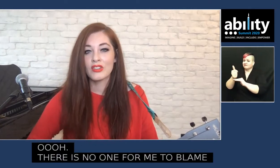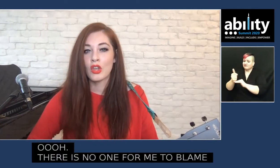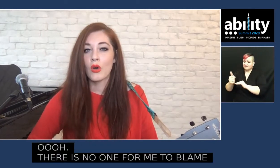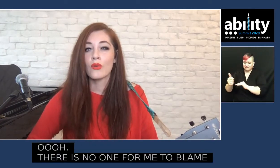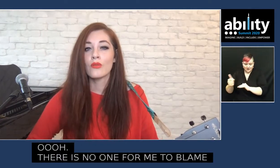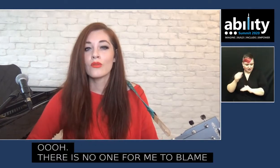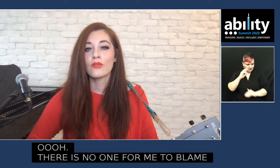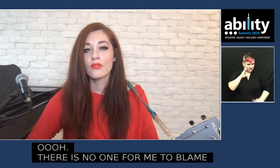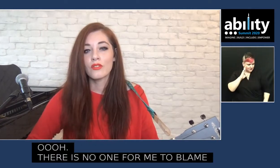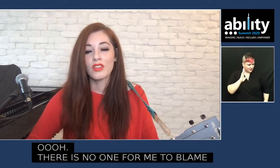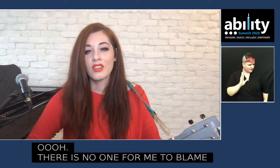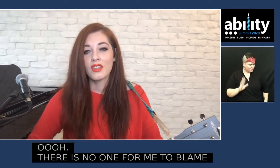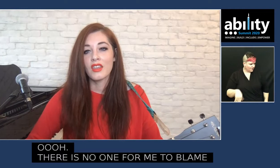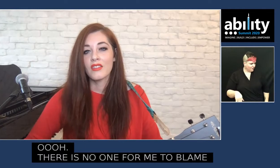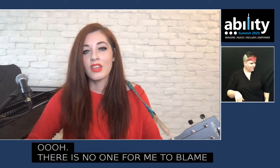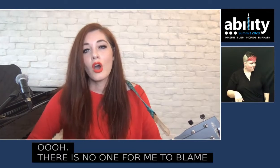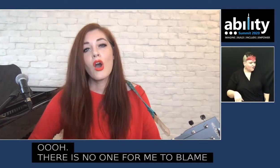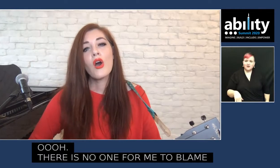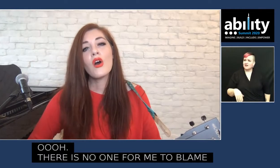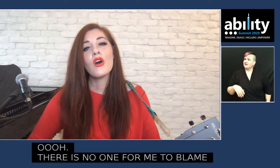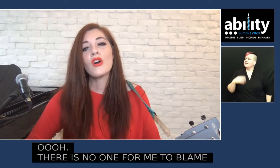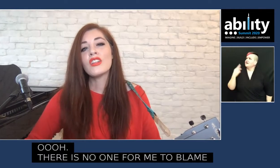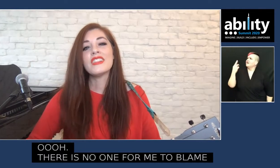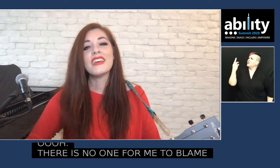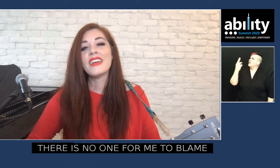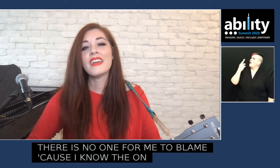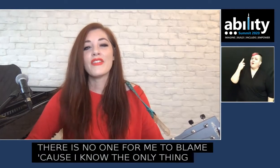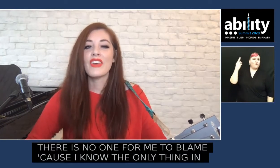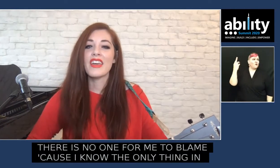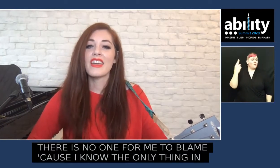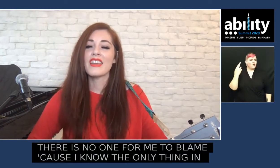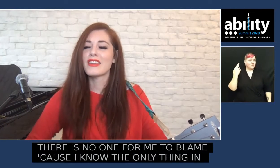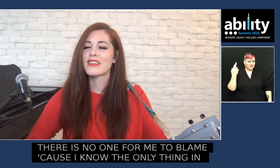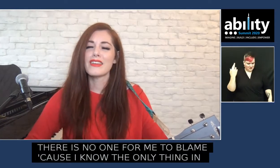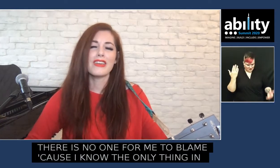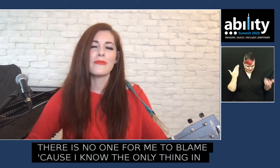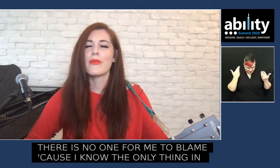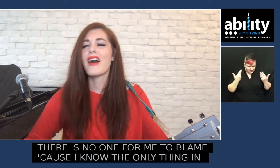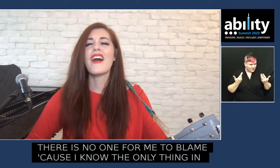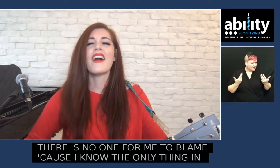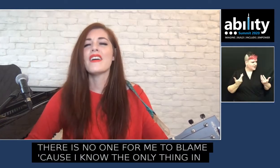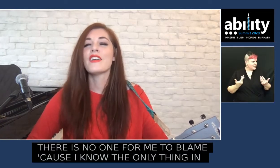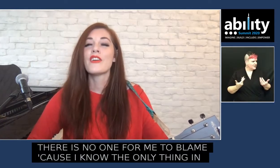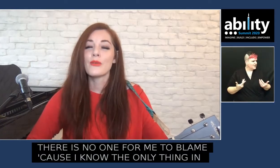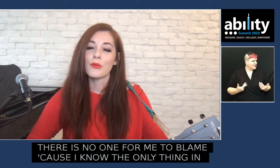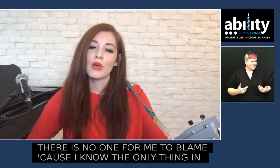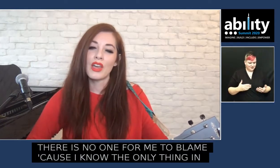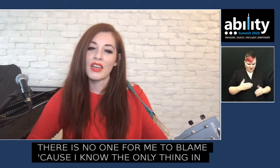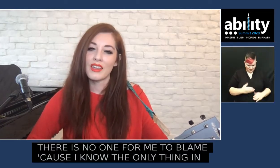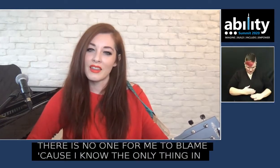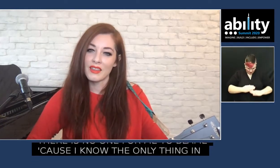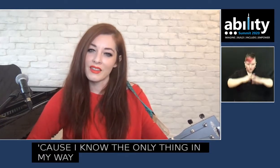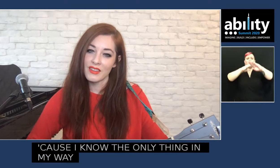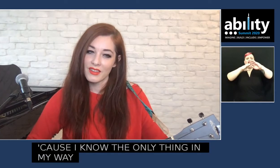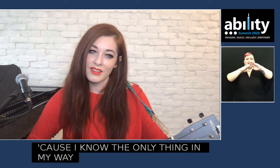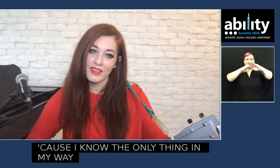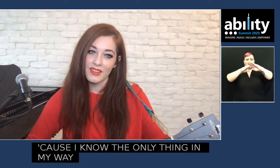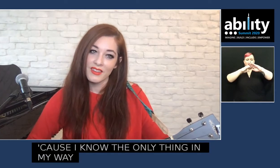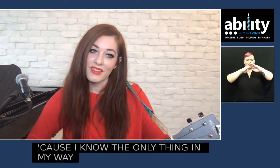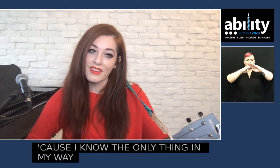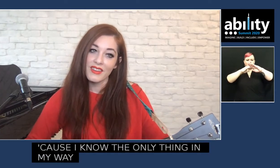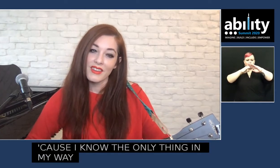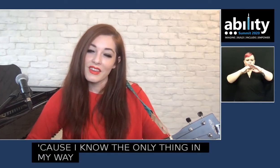'cause I know the only thing in my way